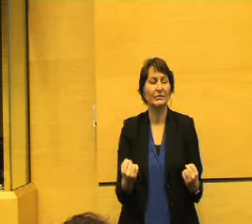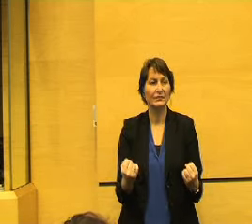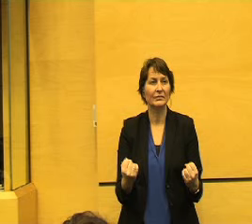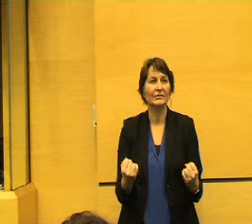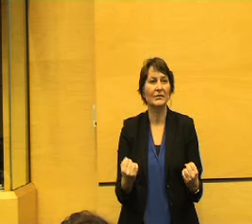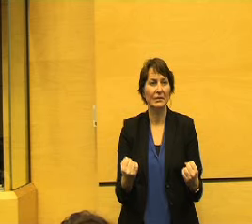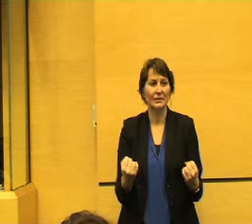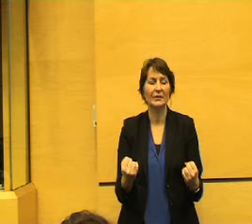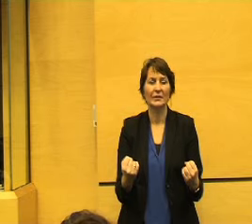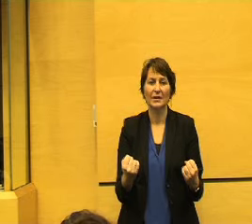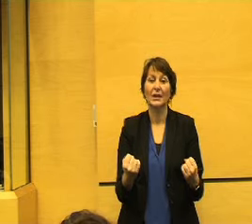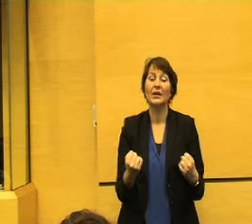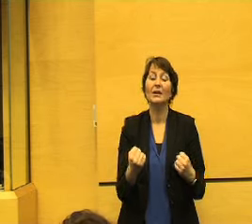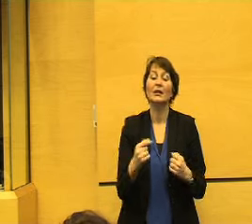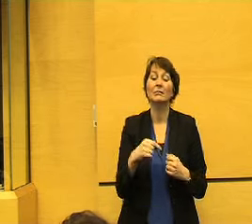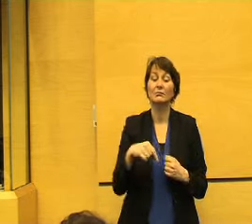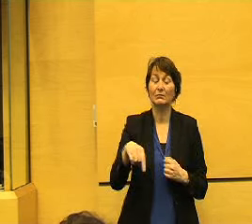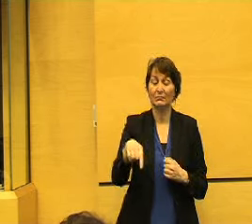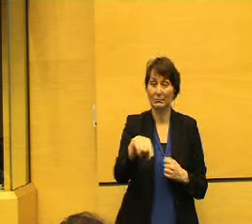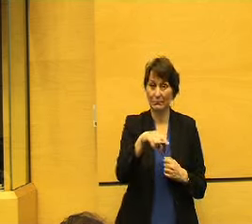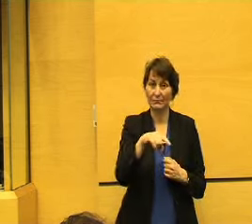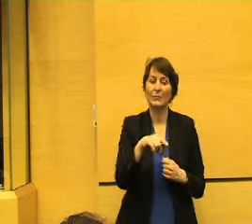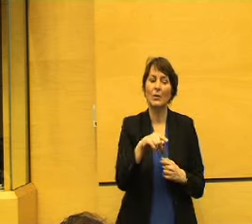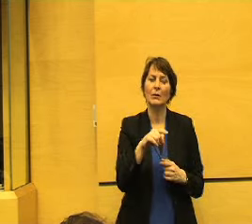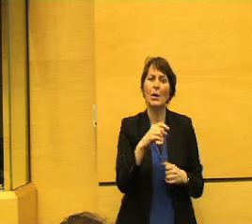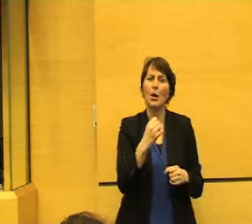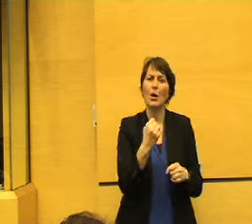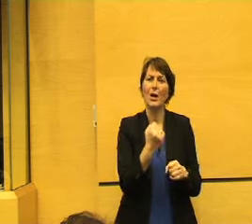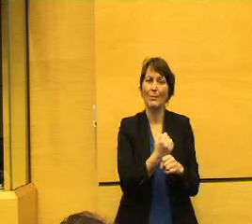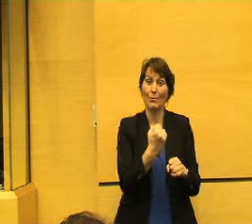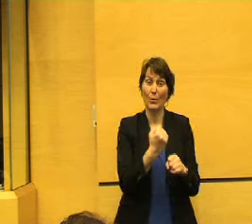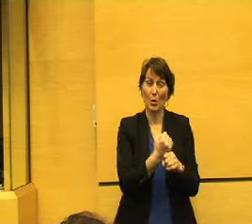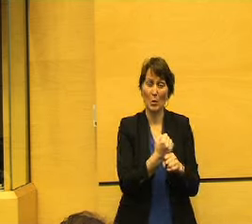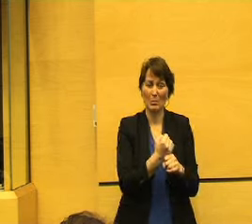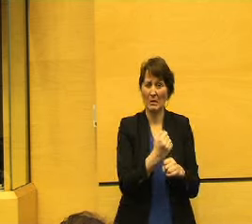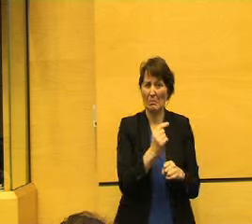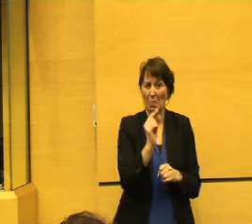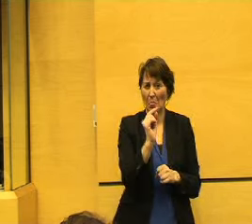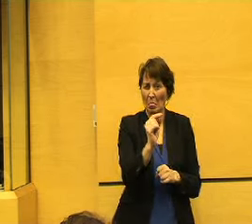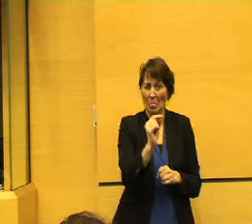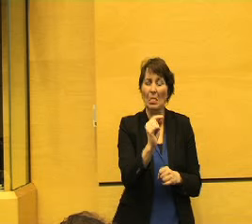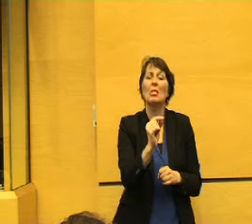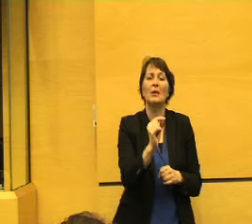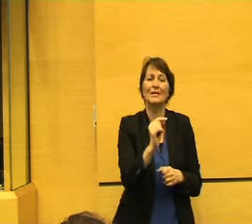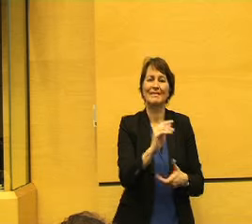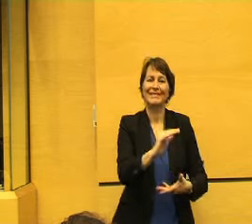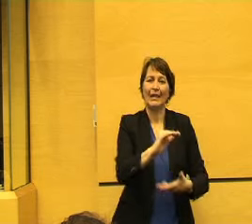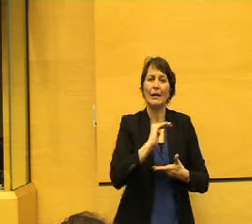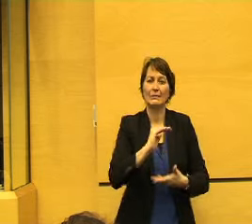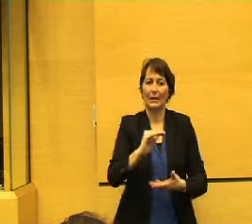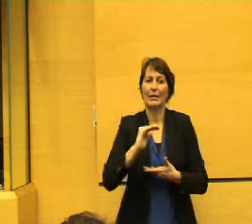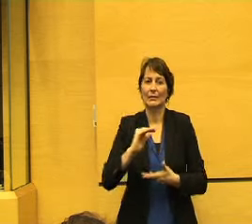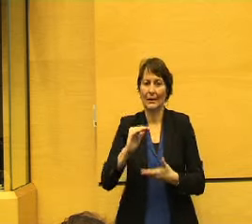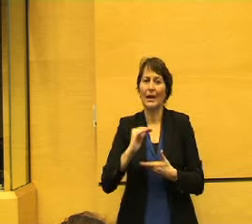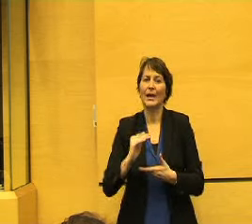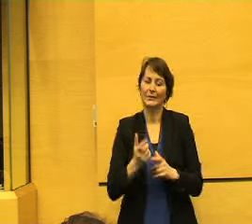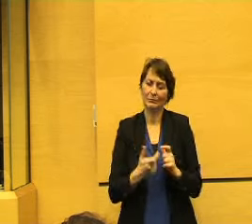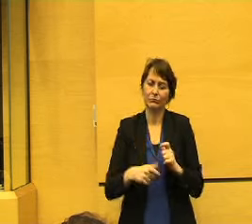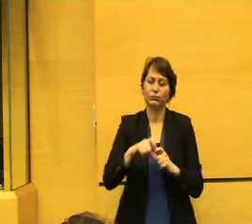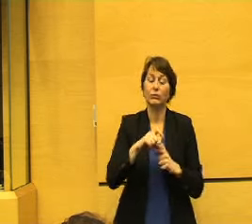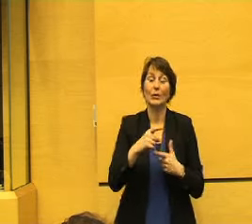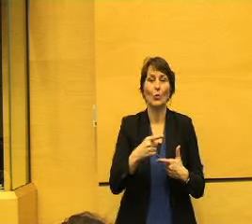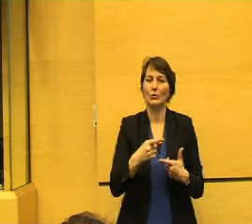limited incentives for employment because of loss of